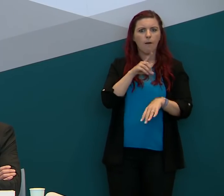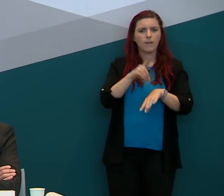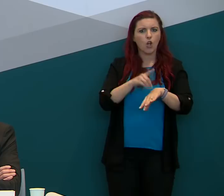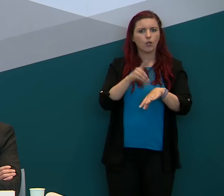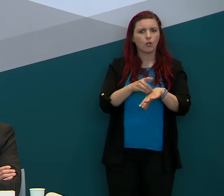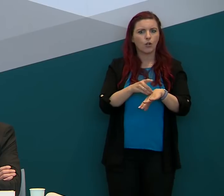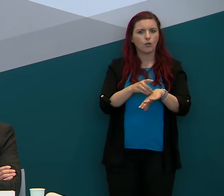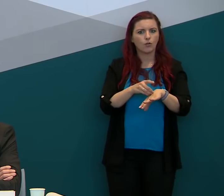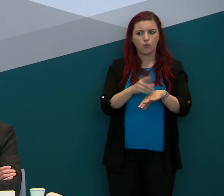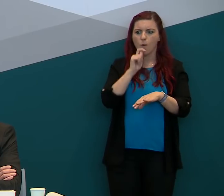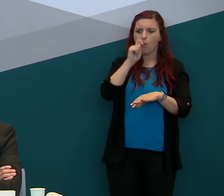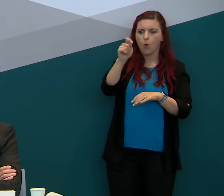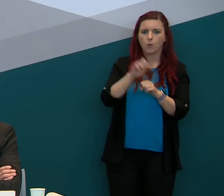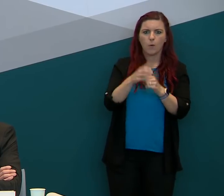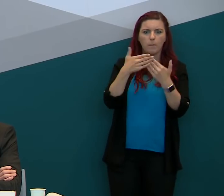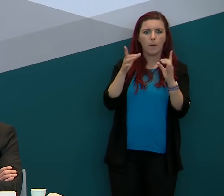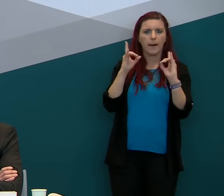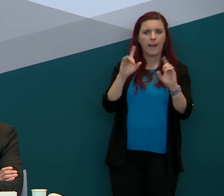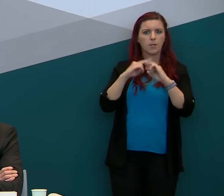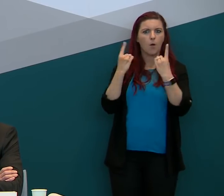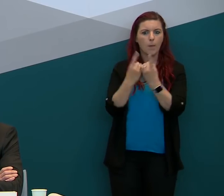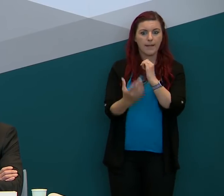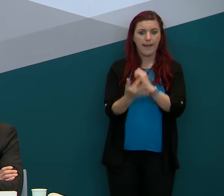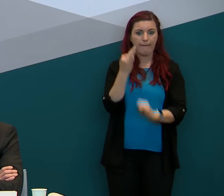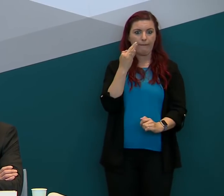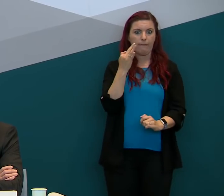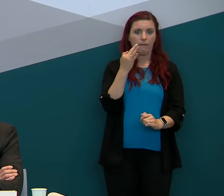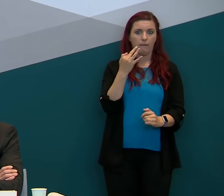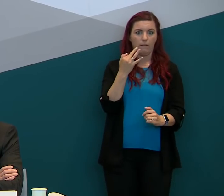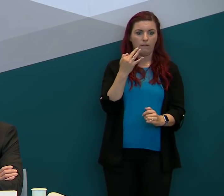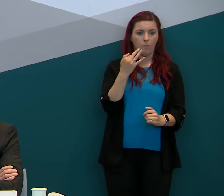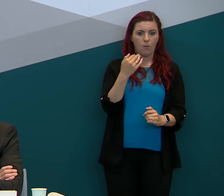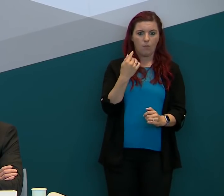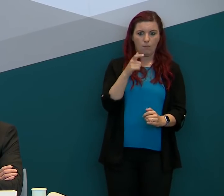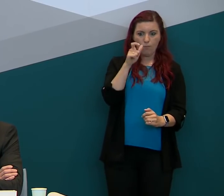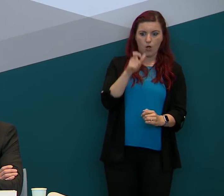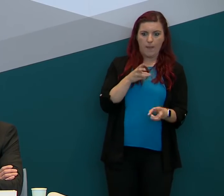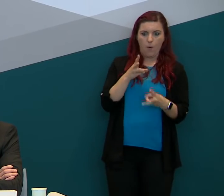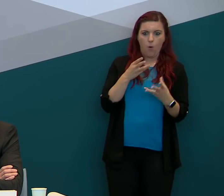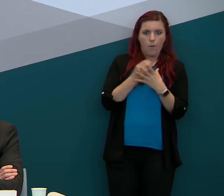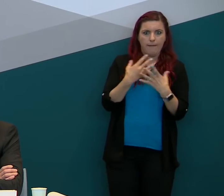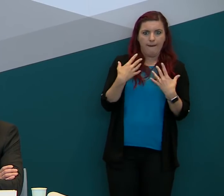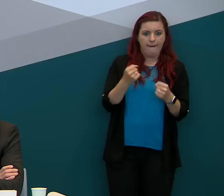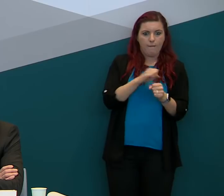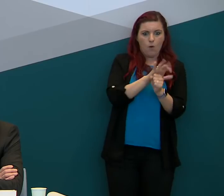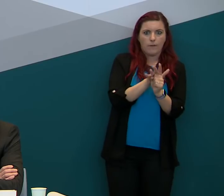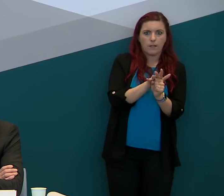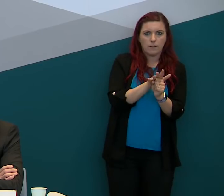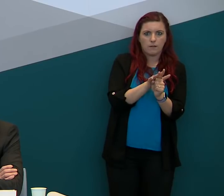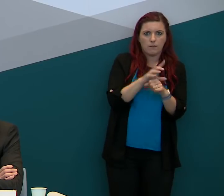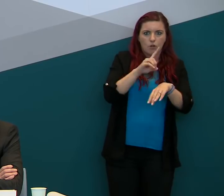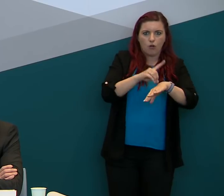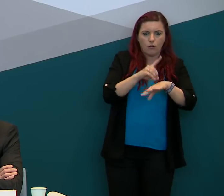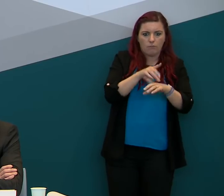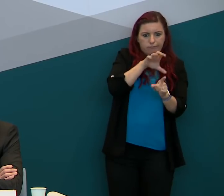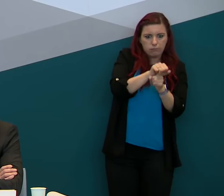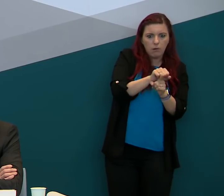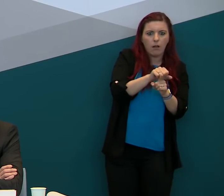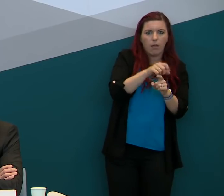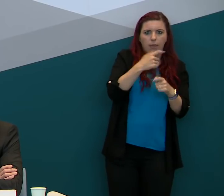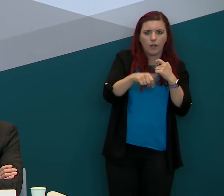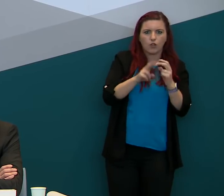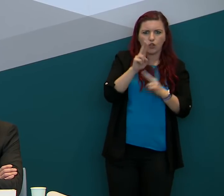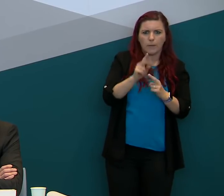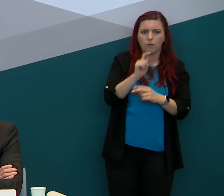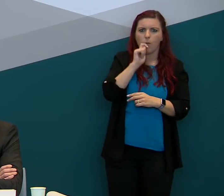public health department, as is the case anywhere else, because it's a notifiable disease for good reason, and that's because we need to alert public health